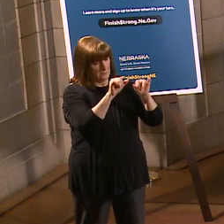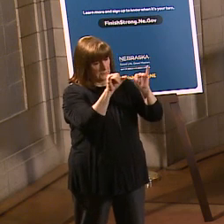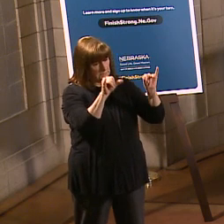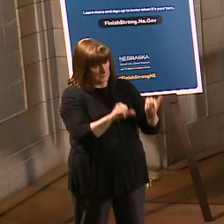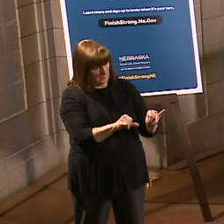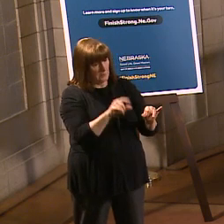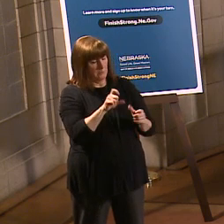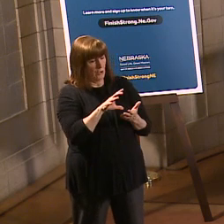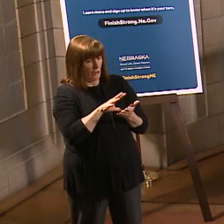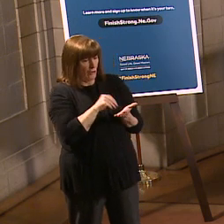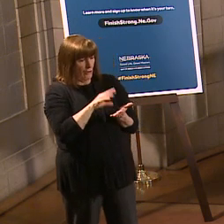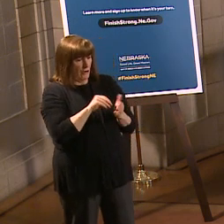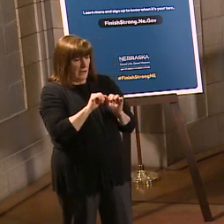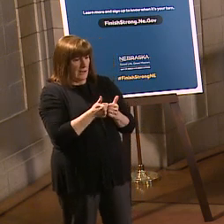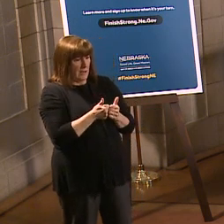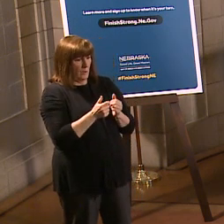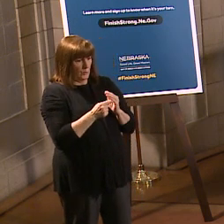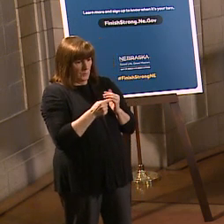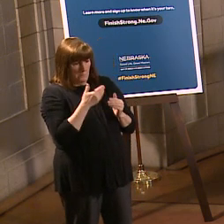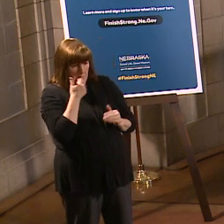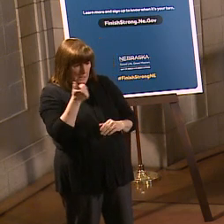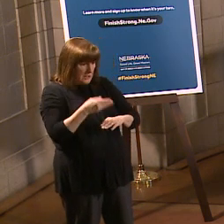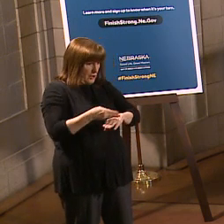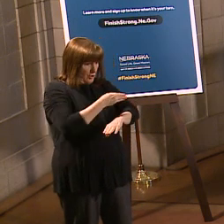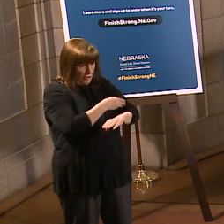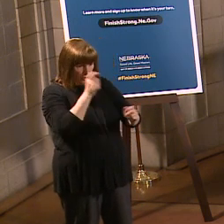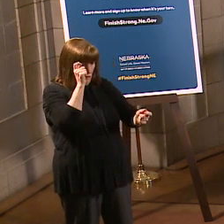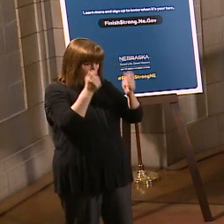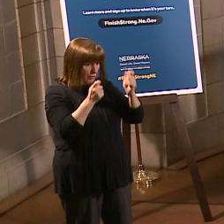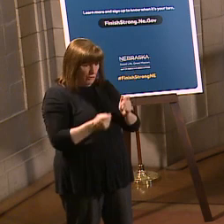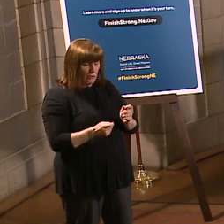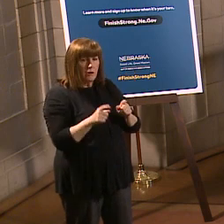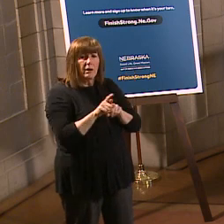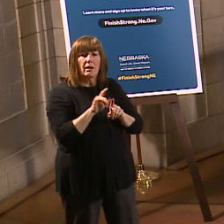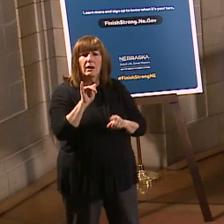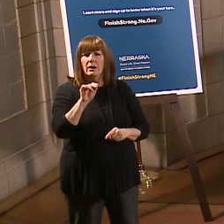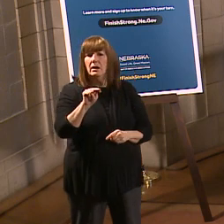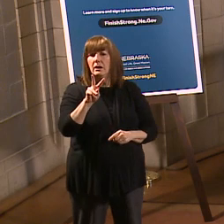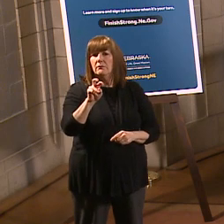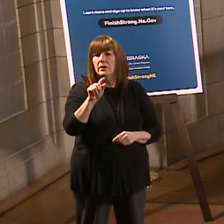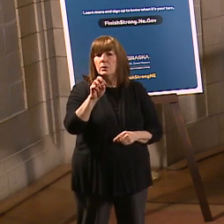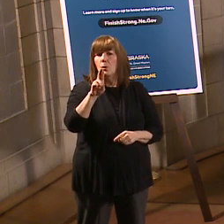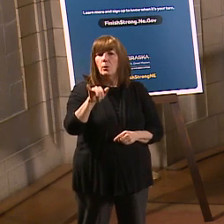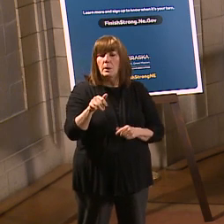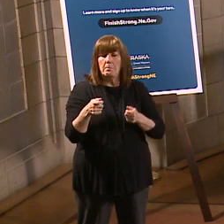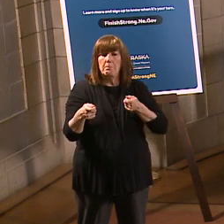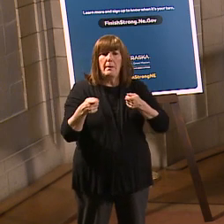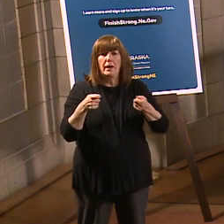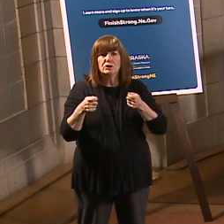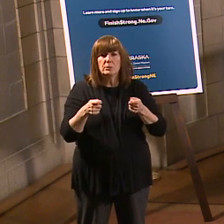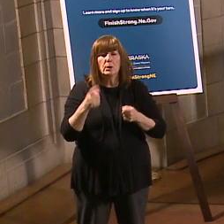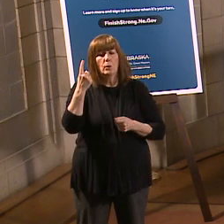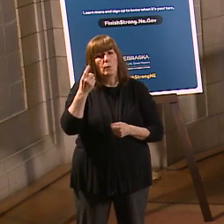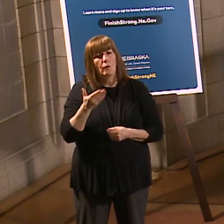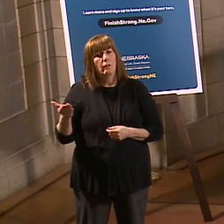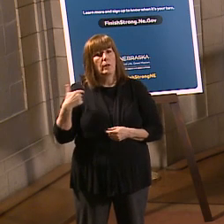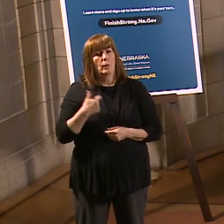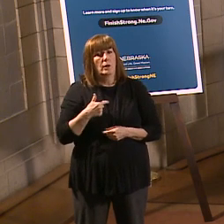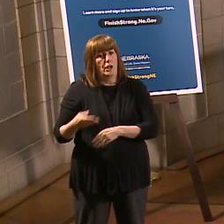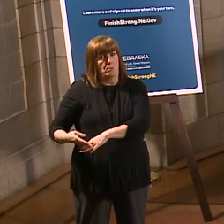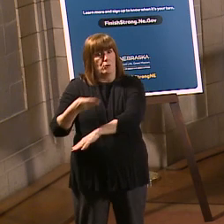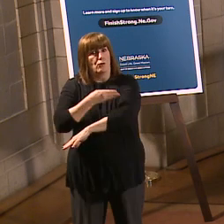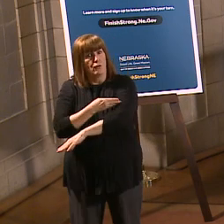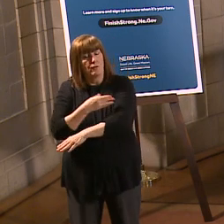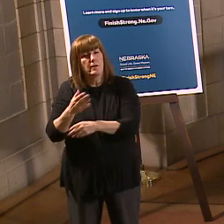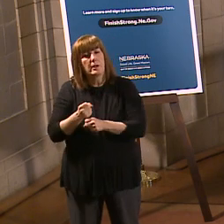got to learn how to get better at that system. And I think, for example, the inventory management is one of those things that we were able to improve upon to get a